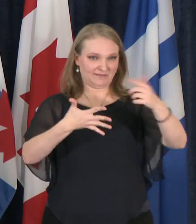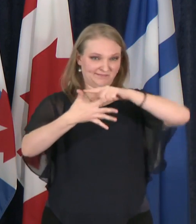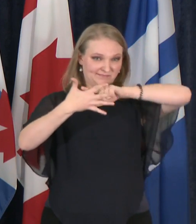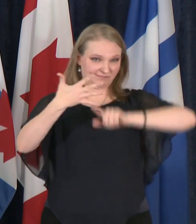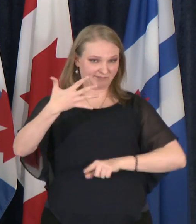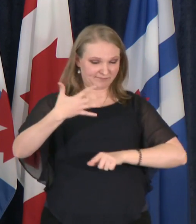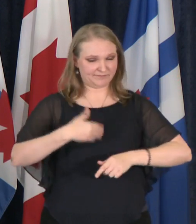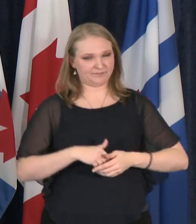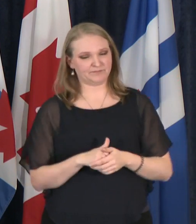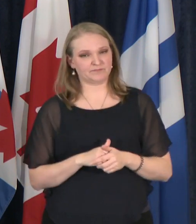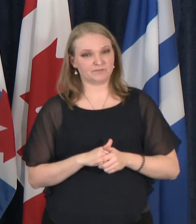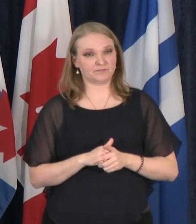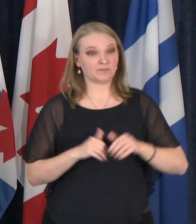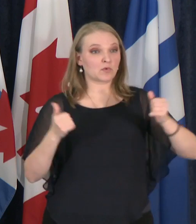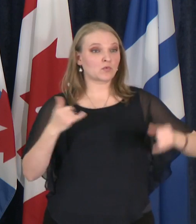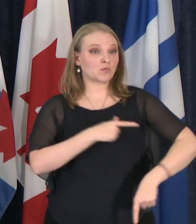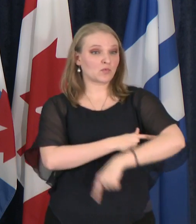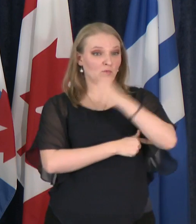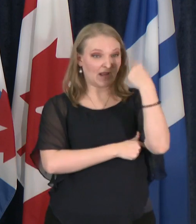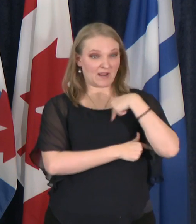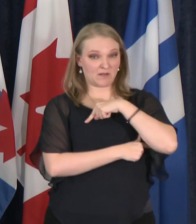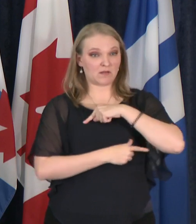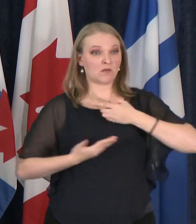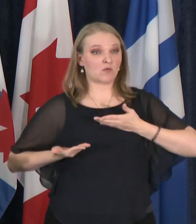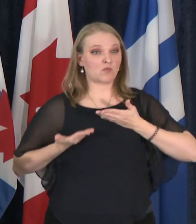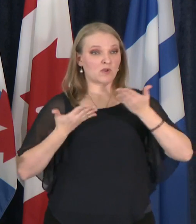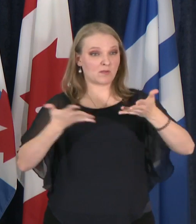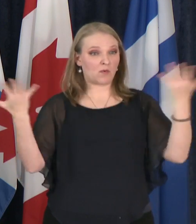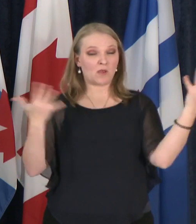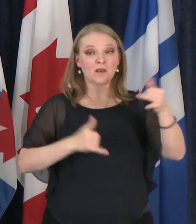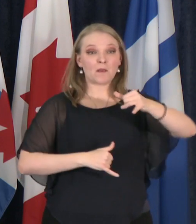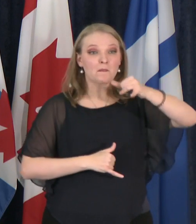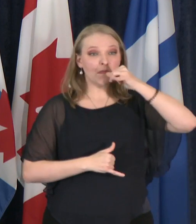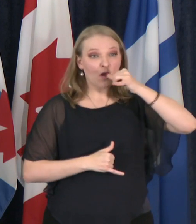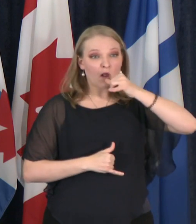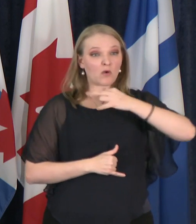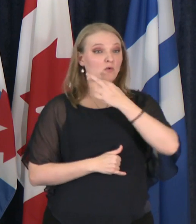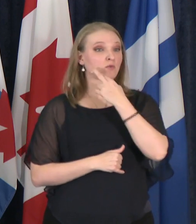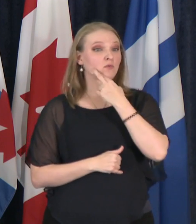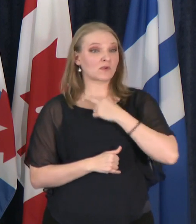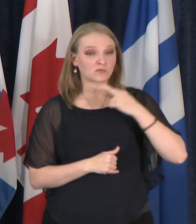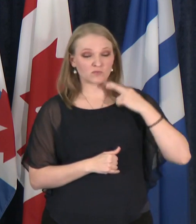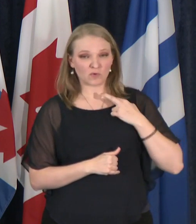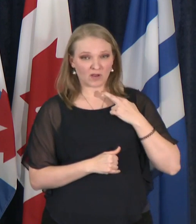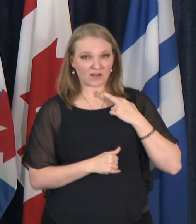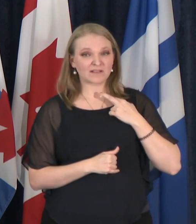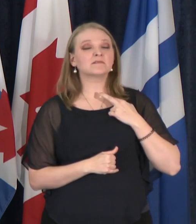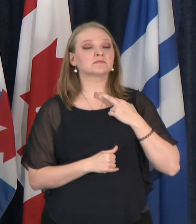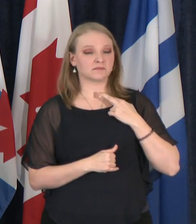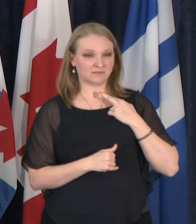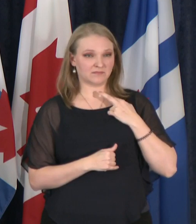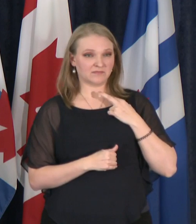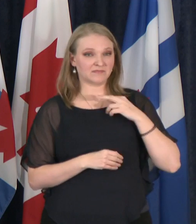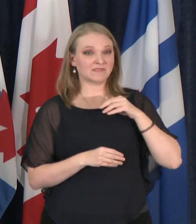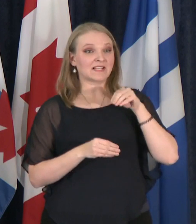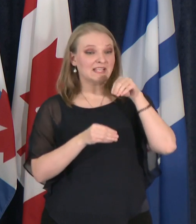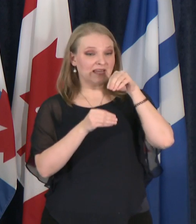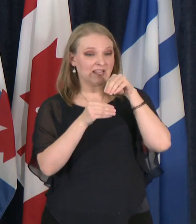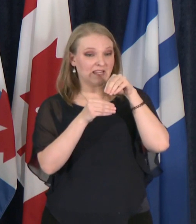Today, I recommend that bars and restaurants stop